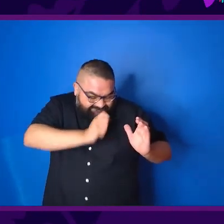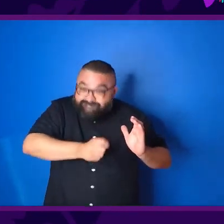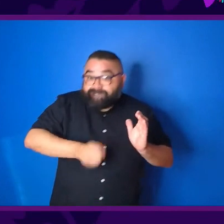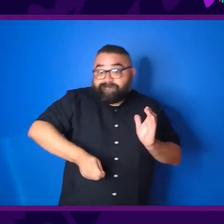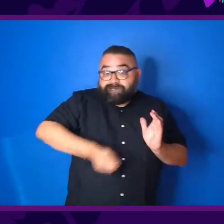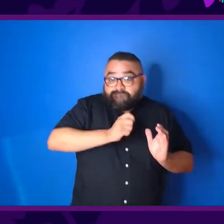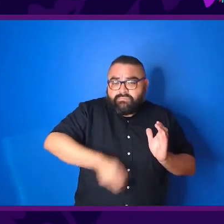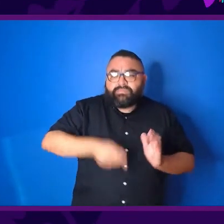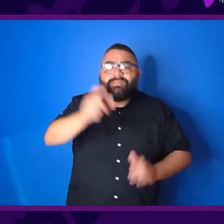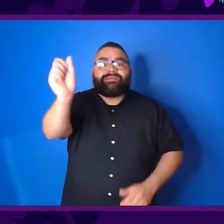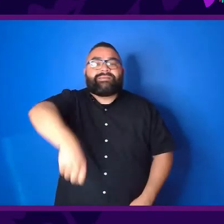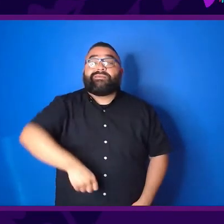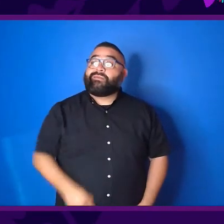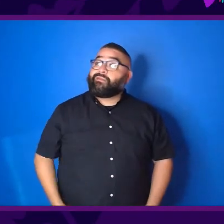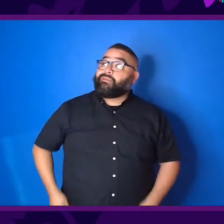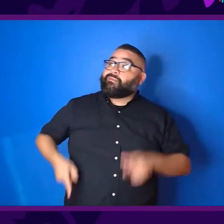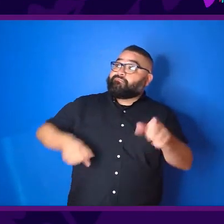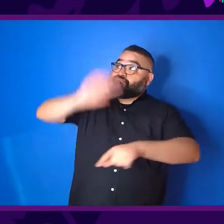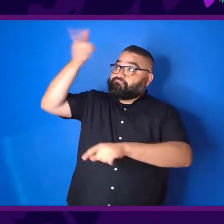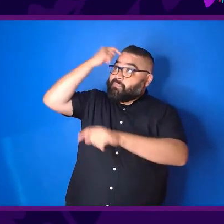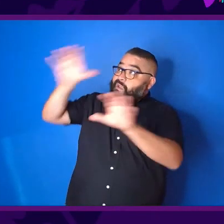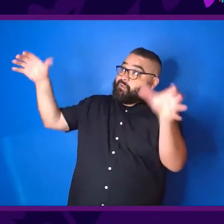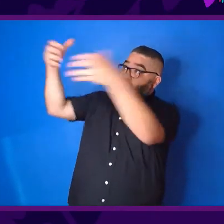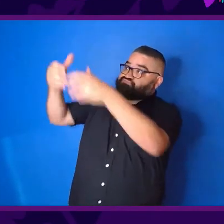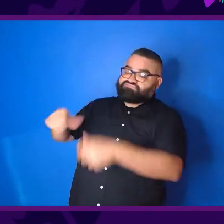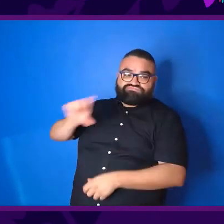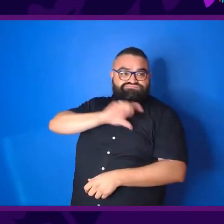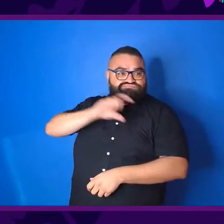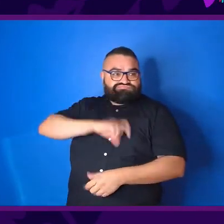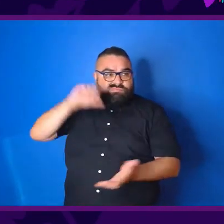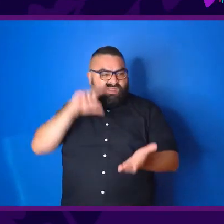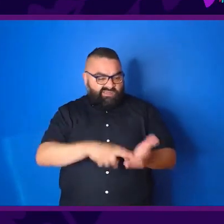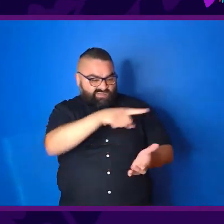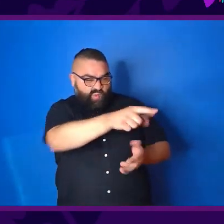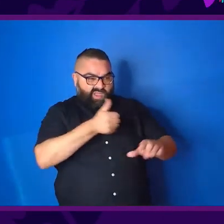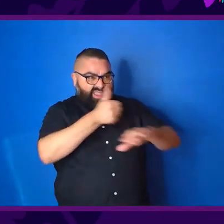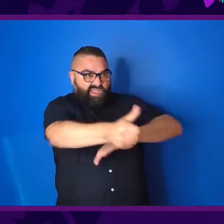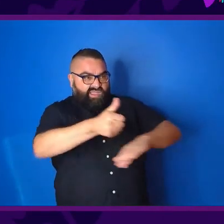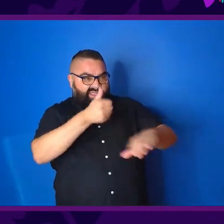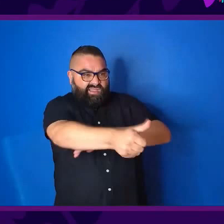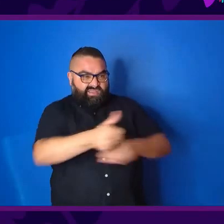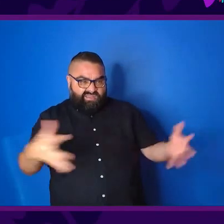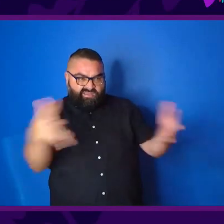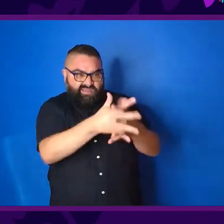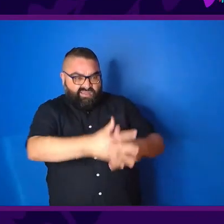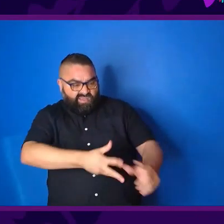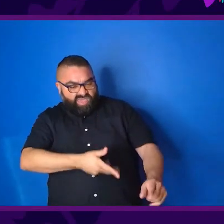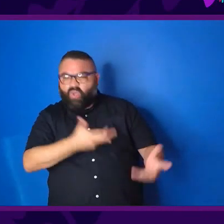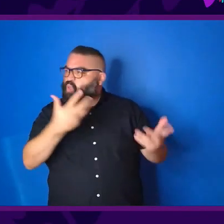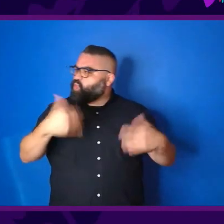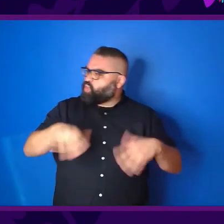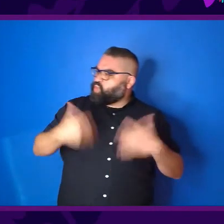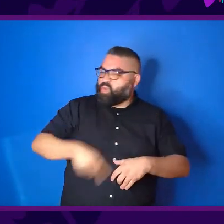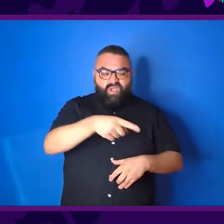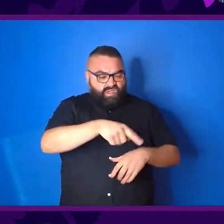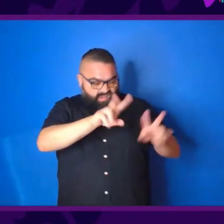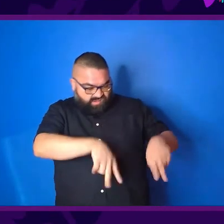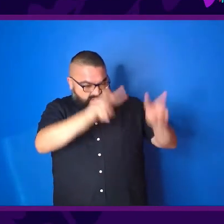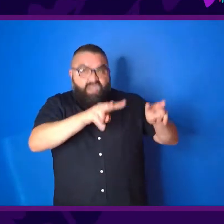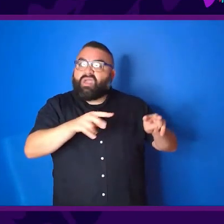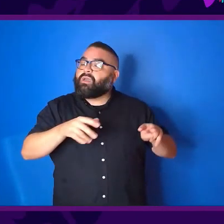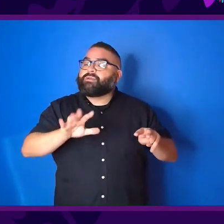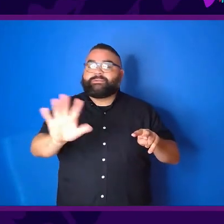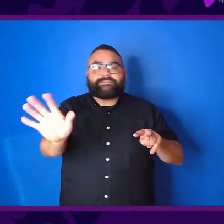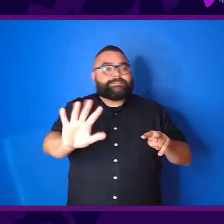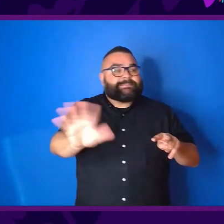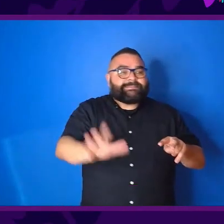Ha. It's you they card, it's you they charge, it's you they complain about strolling the boulevard. You the one claiming and screaming you're